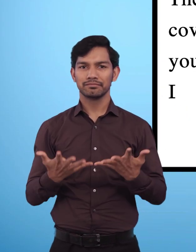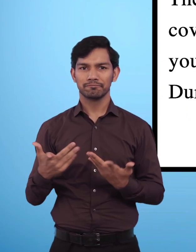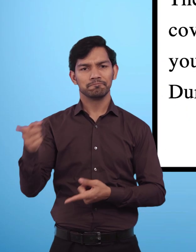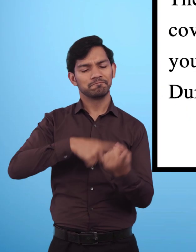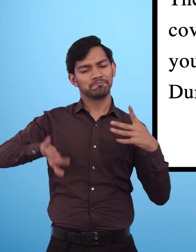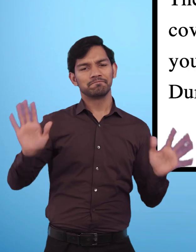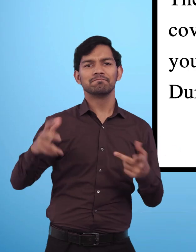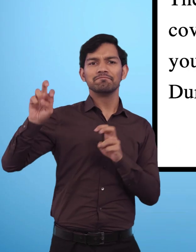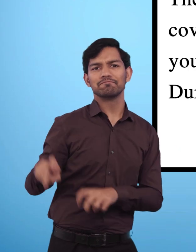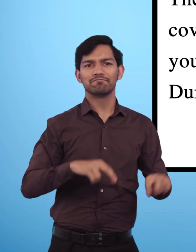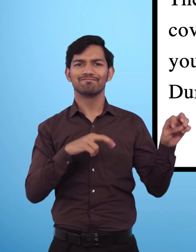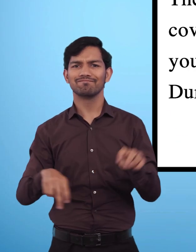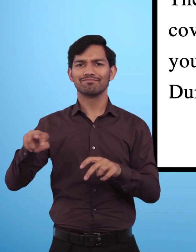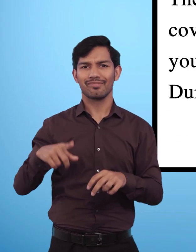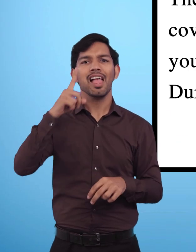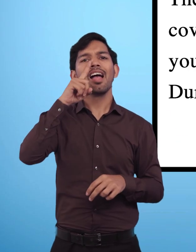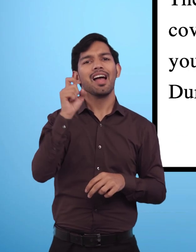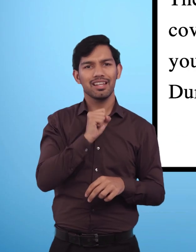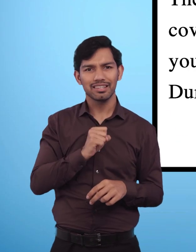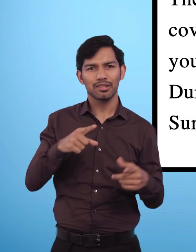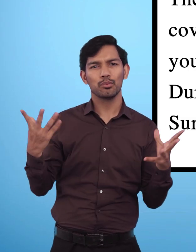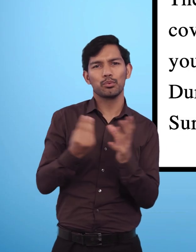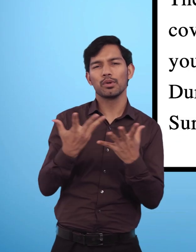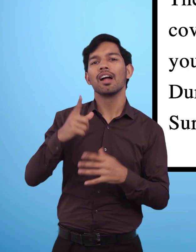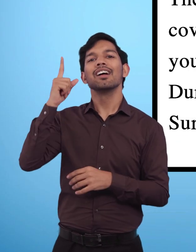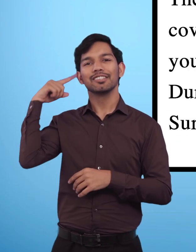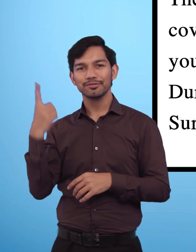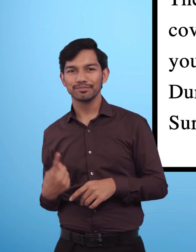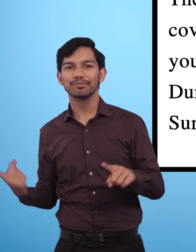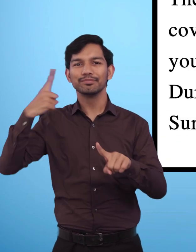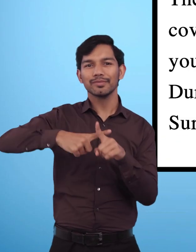their walks in the forests, Bhumi and Surya notice